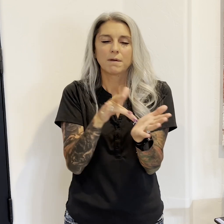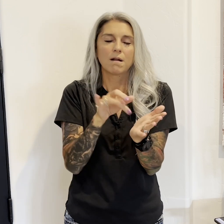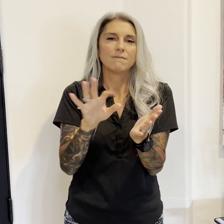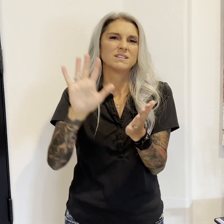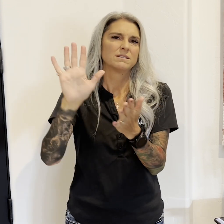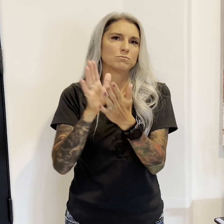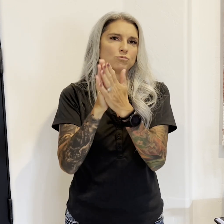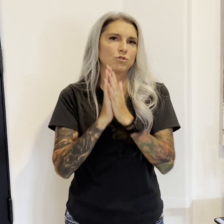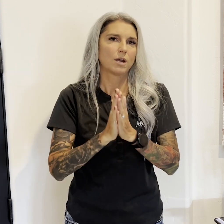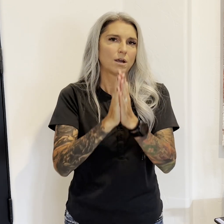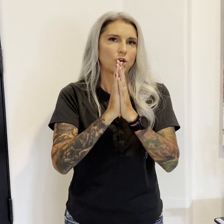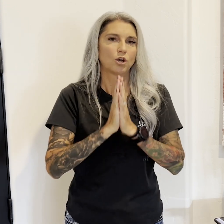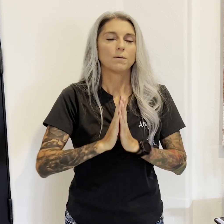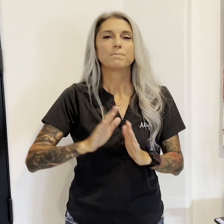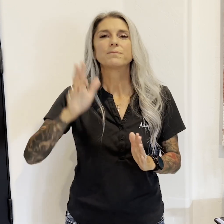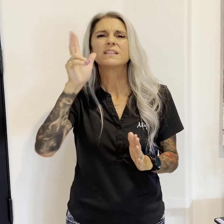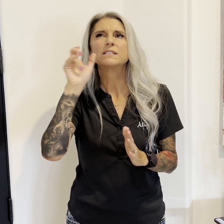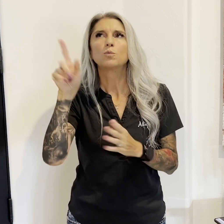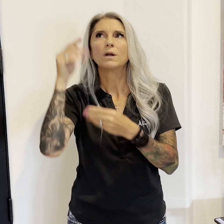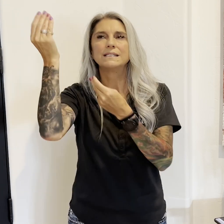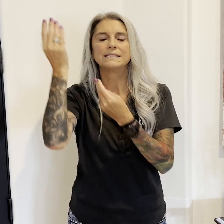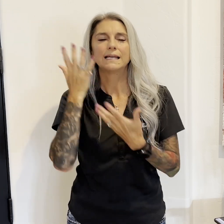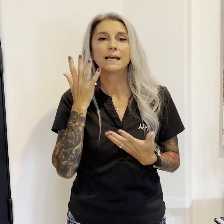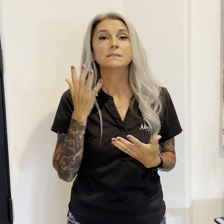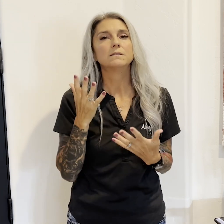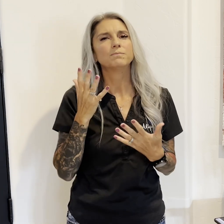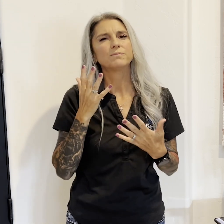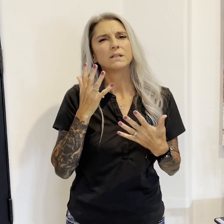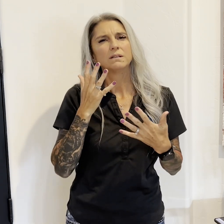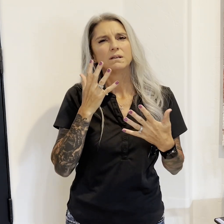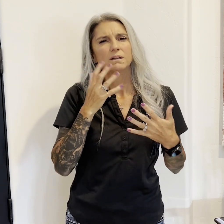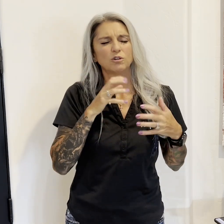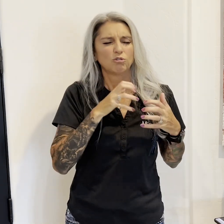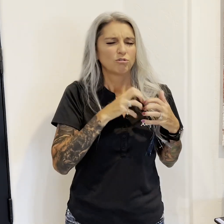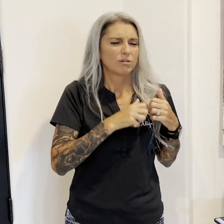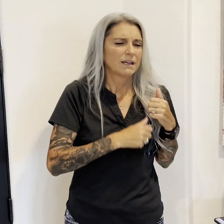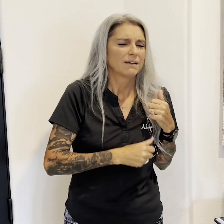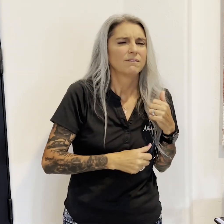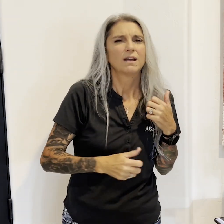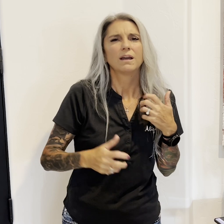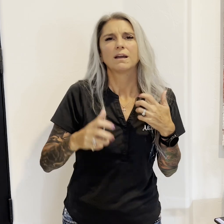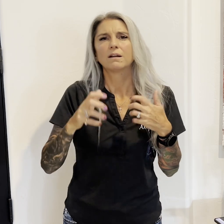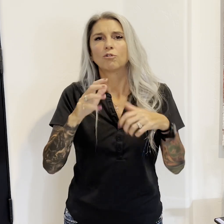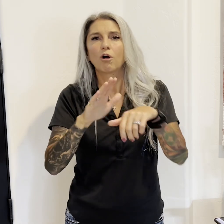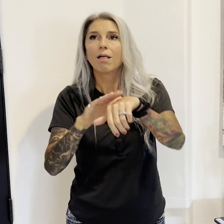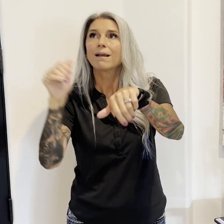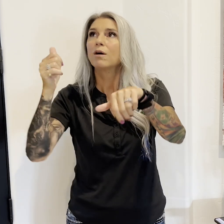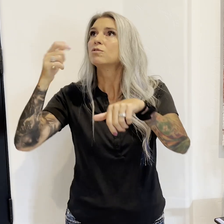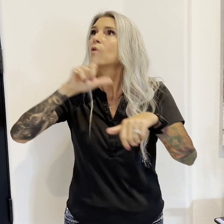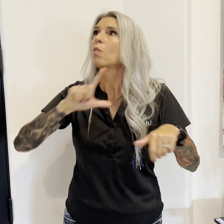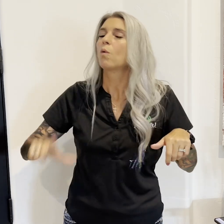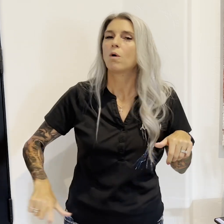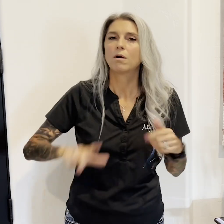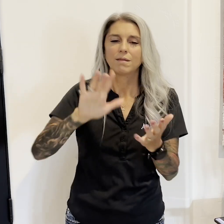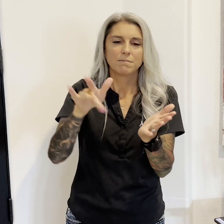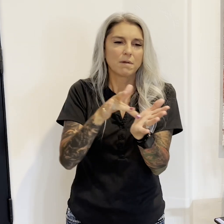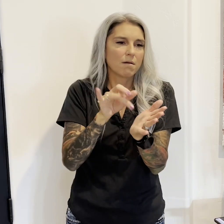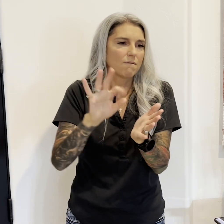third chapter, in the midst of his prayer, listen to what he says here in grieving and calling out to the Lord in the midst of